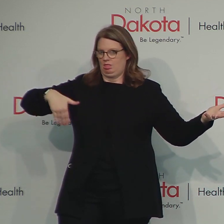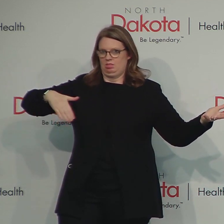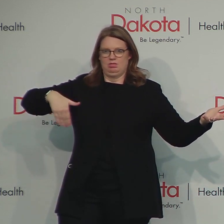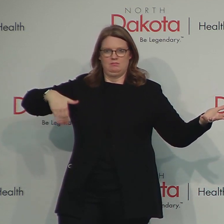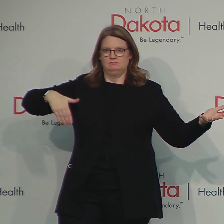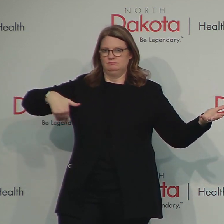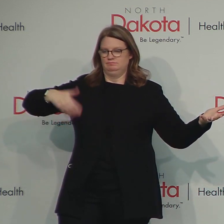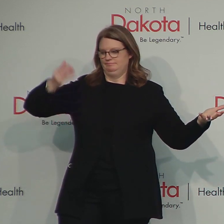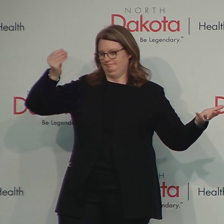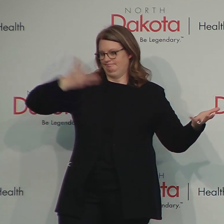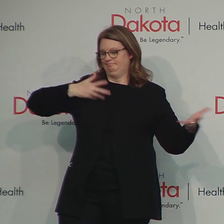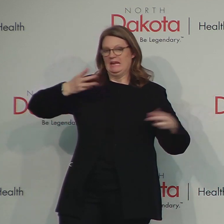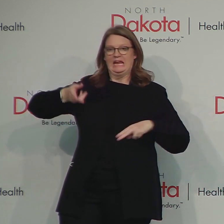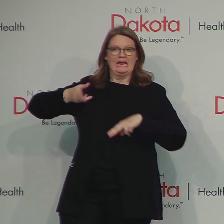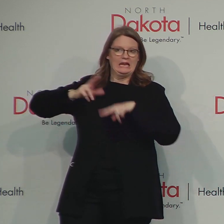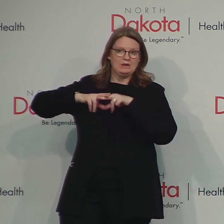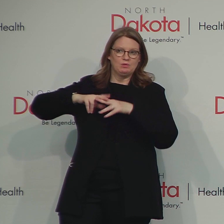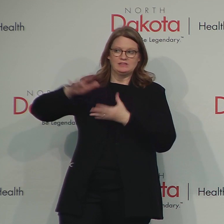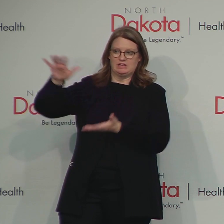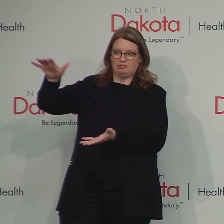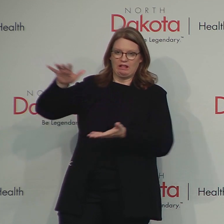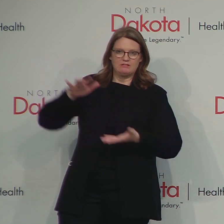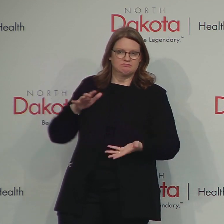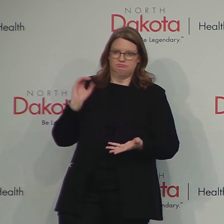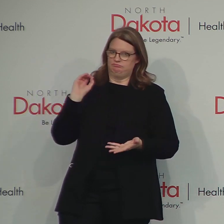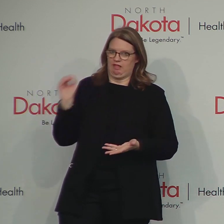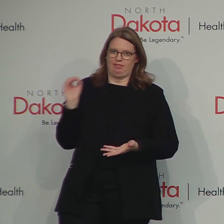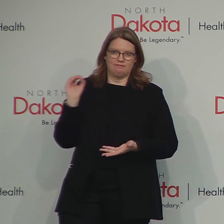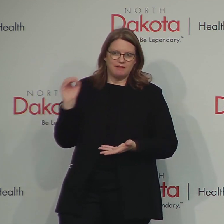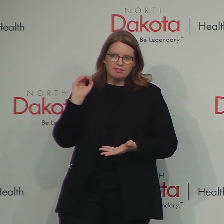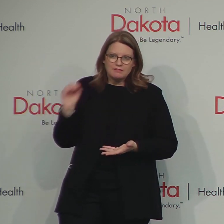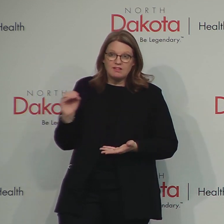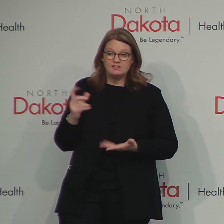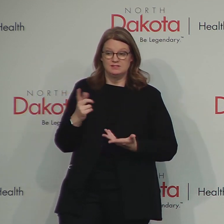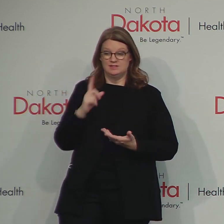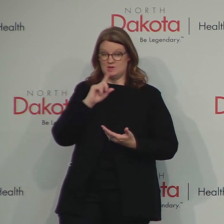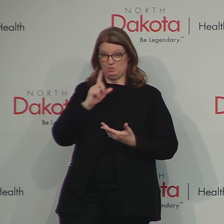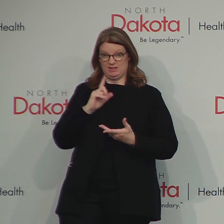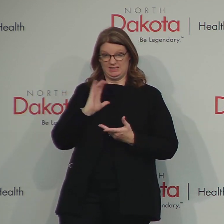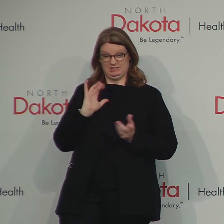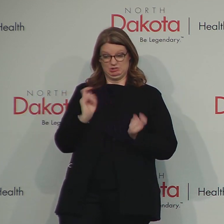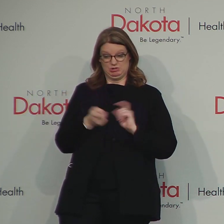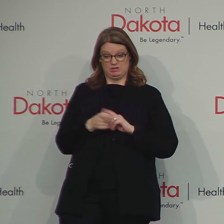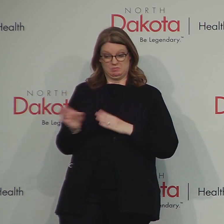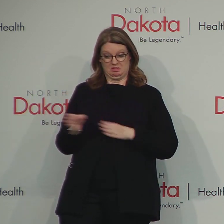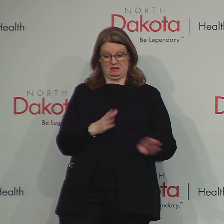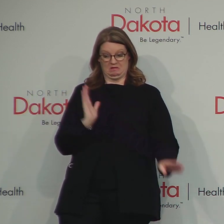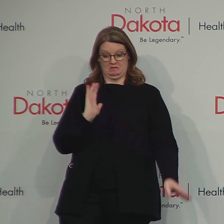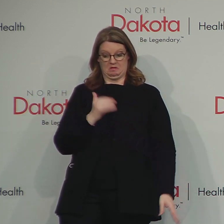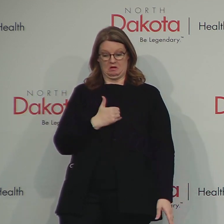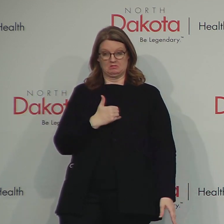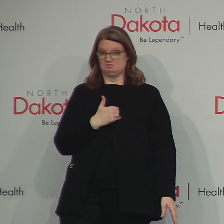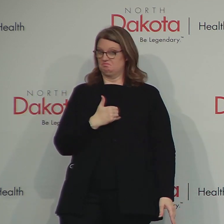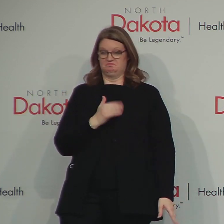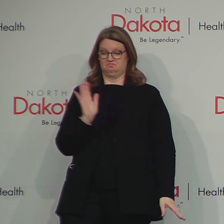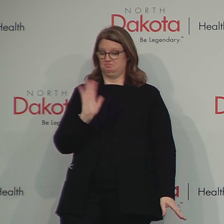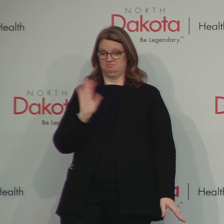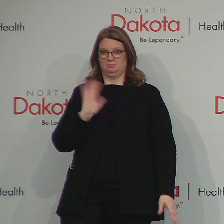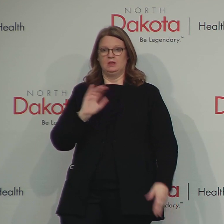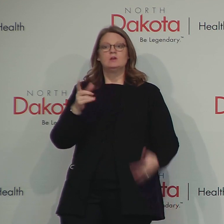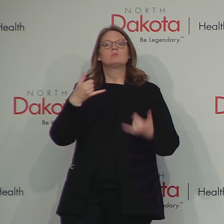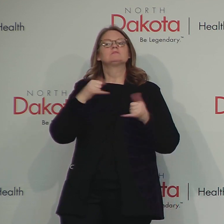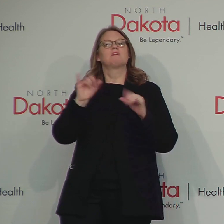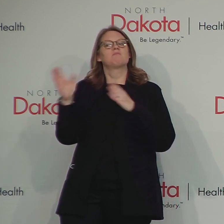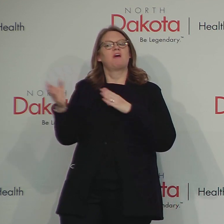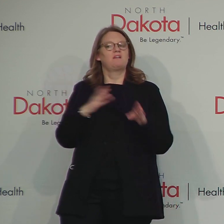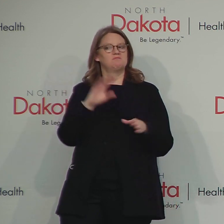any increase in our allocation or anything like that, so it hasn't really changed our planning. We're really planning around that 10,000 doses per